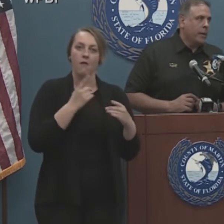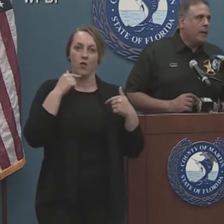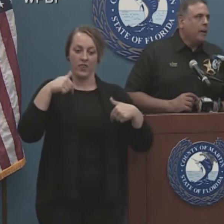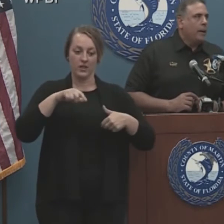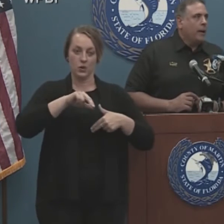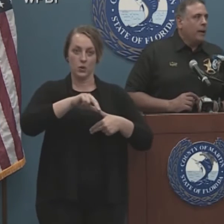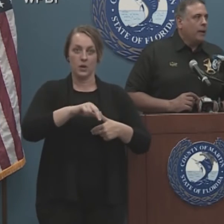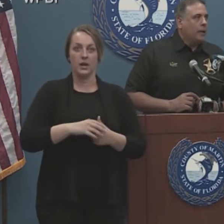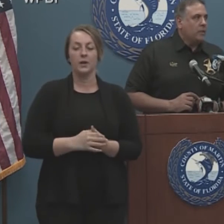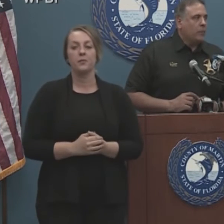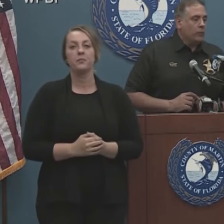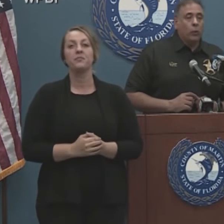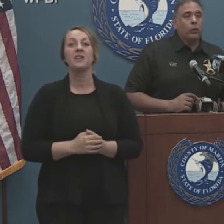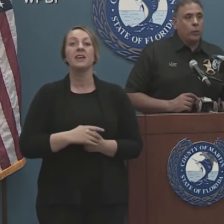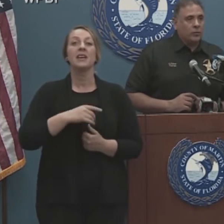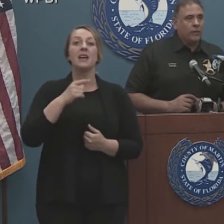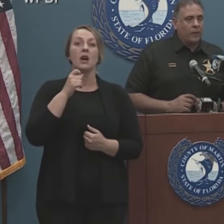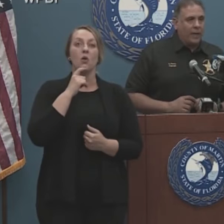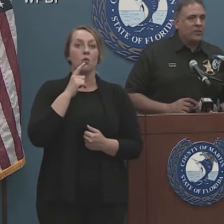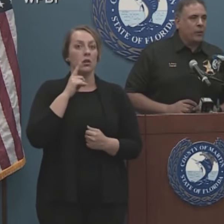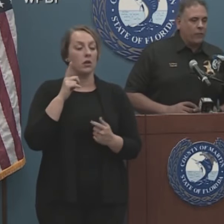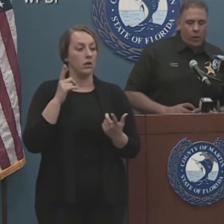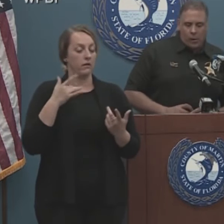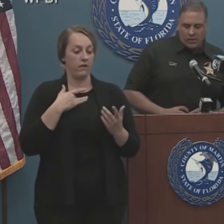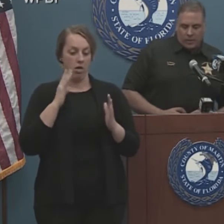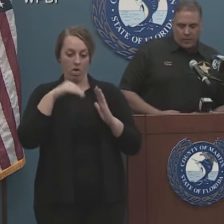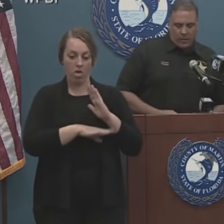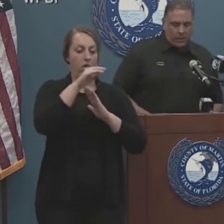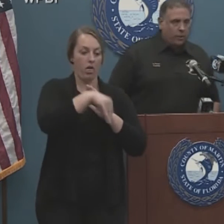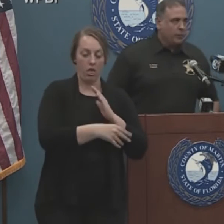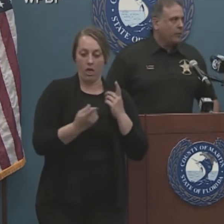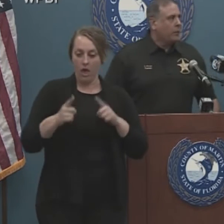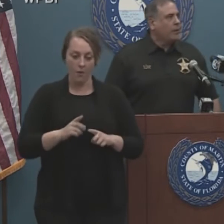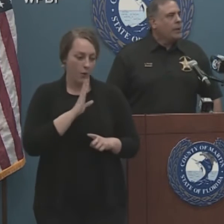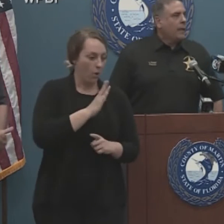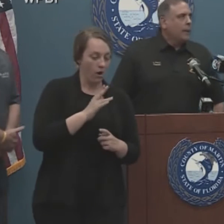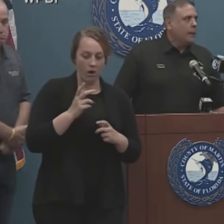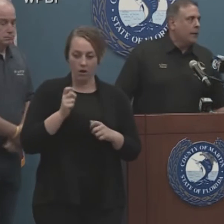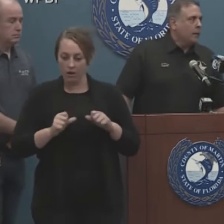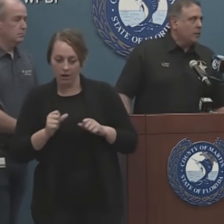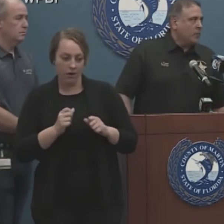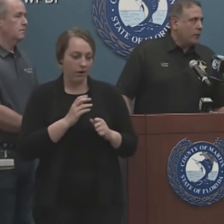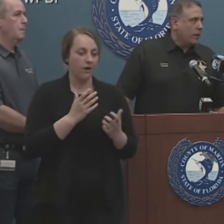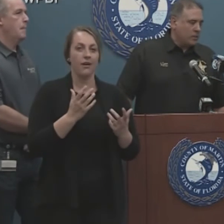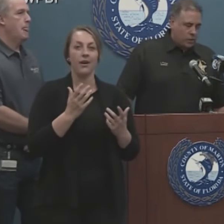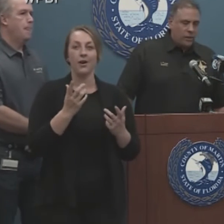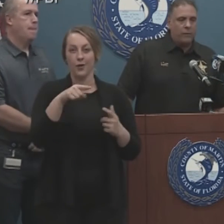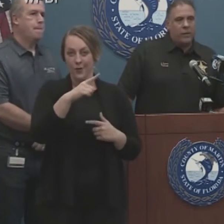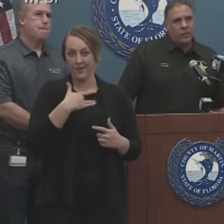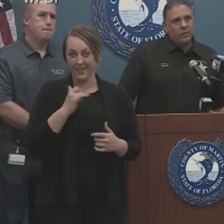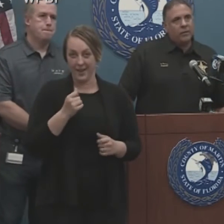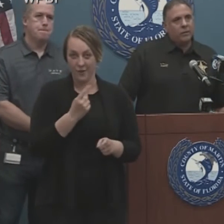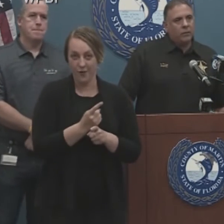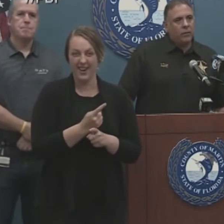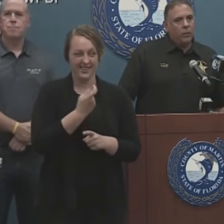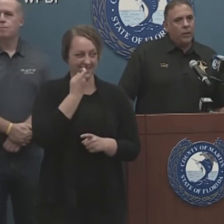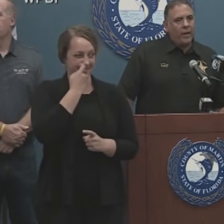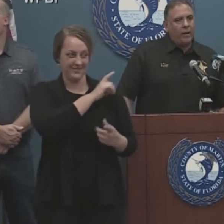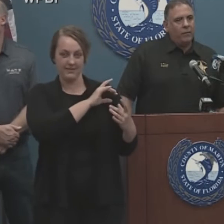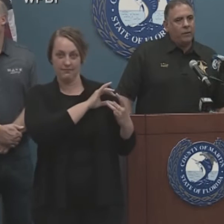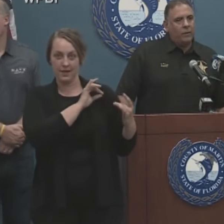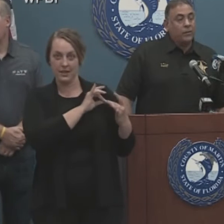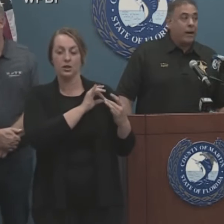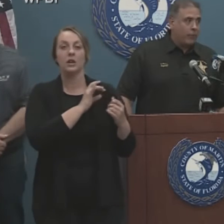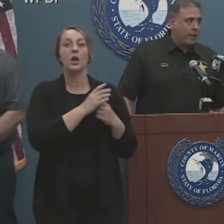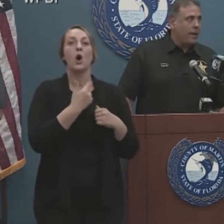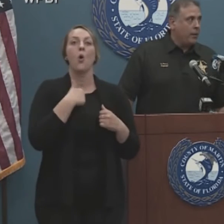storm. It's been a roller coaster for the last 24 hours, as everybody knows. As the chief mentioned, we